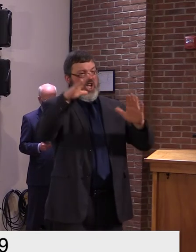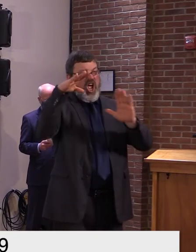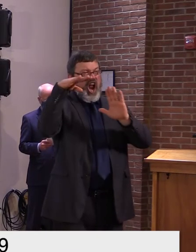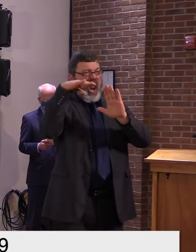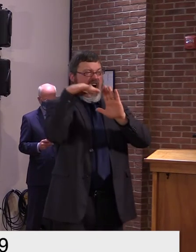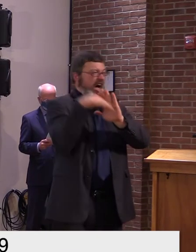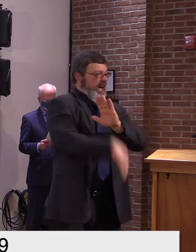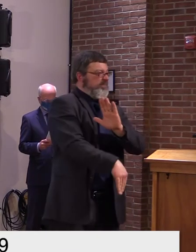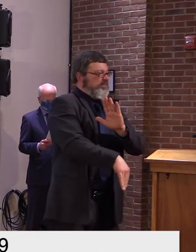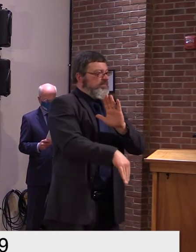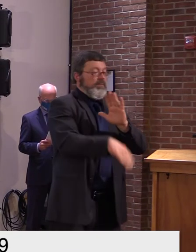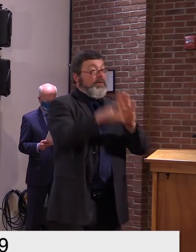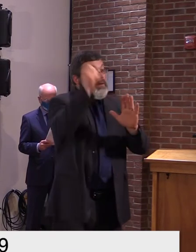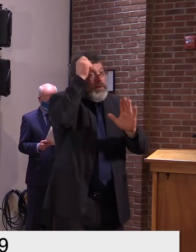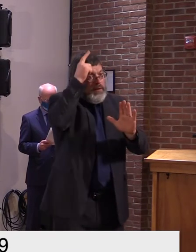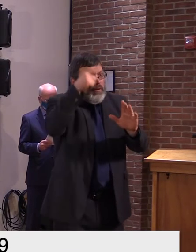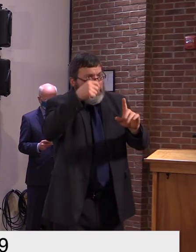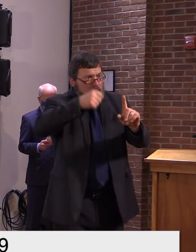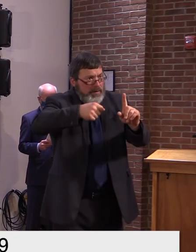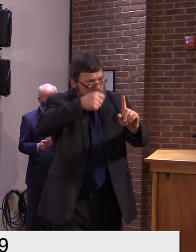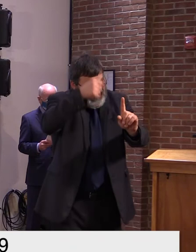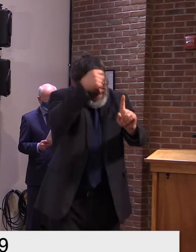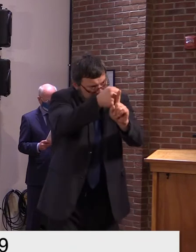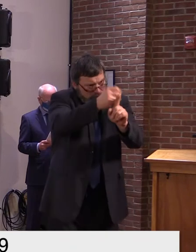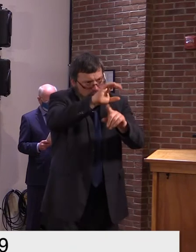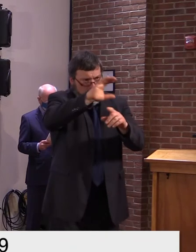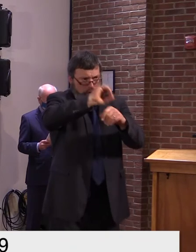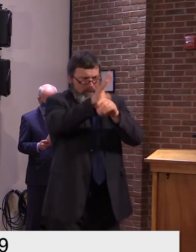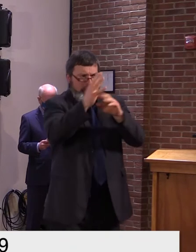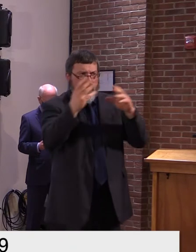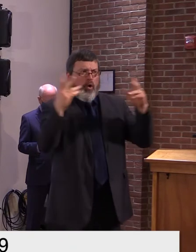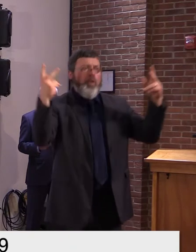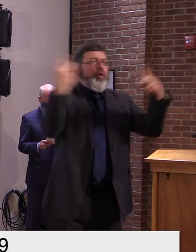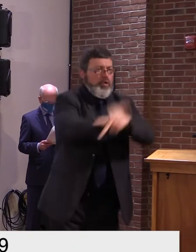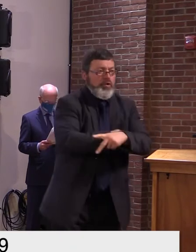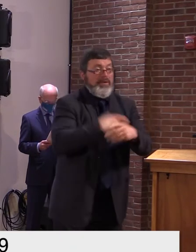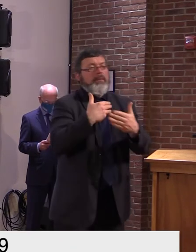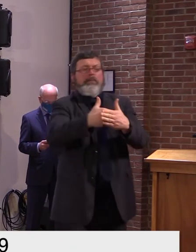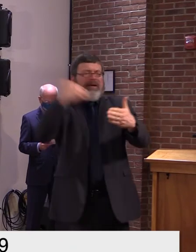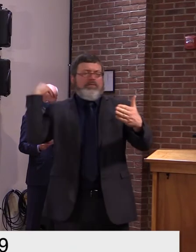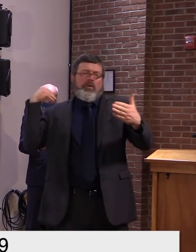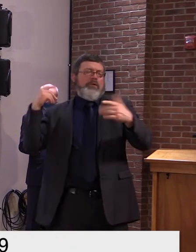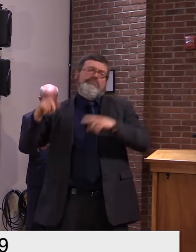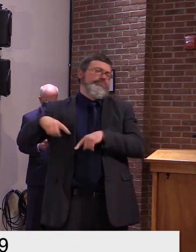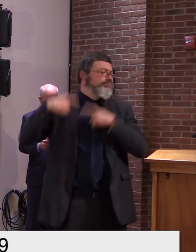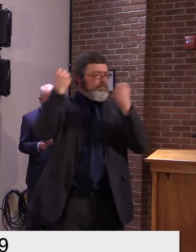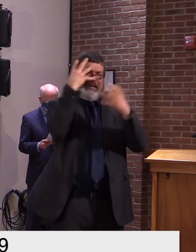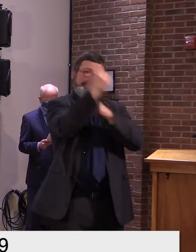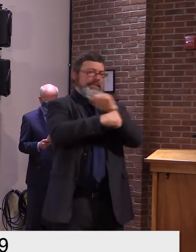after the pandemic hit, it exacerbated the issue.